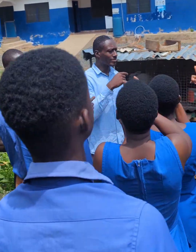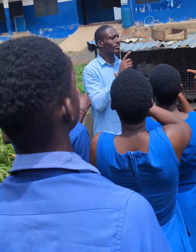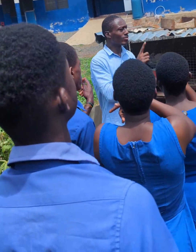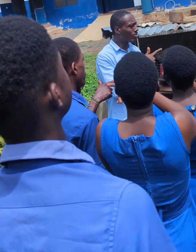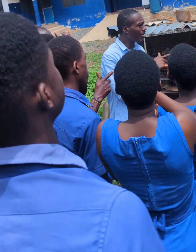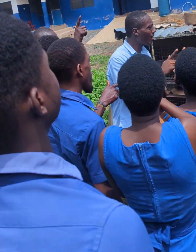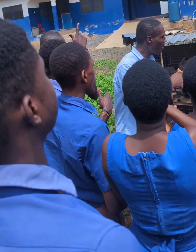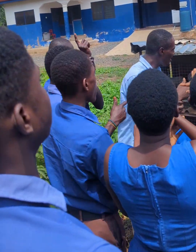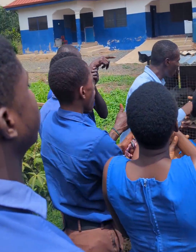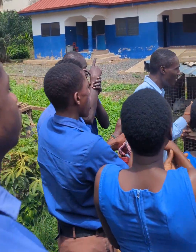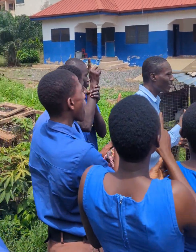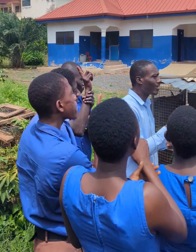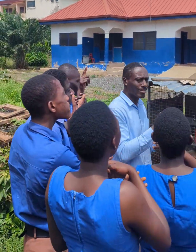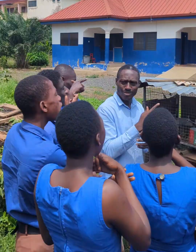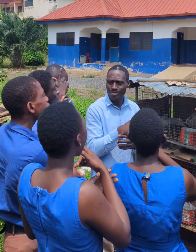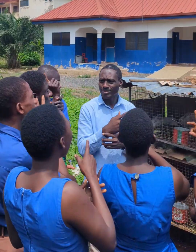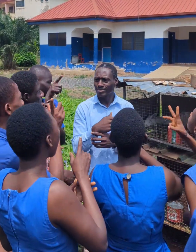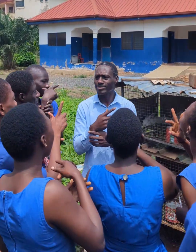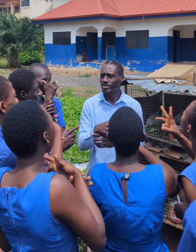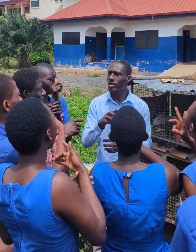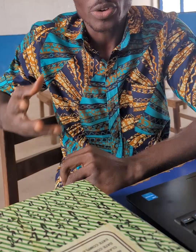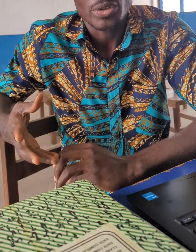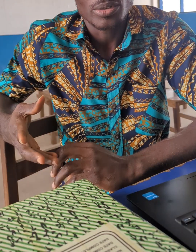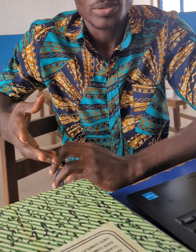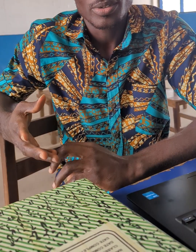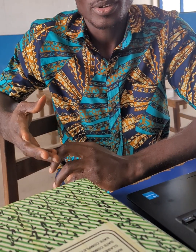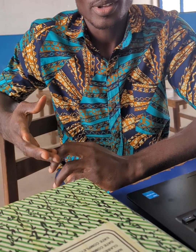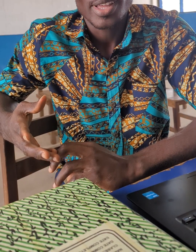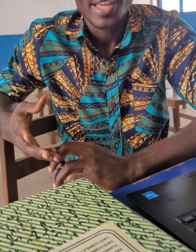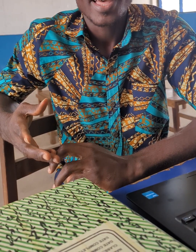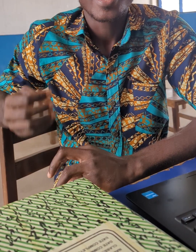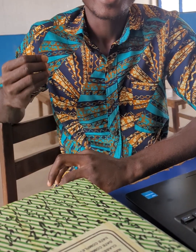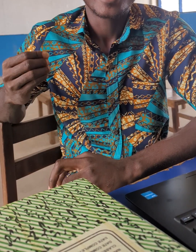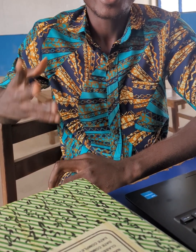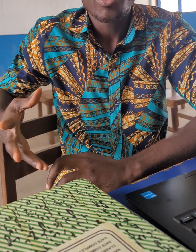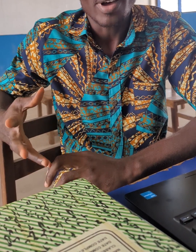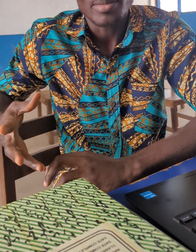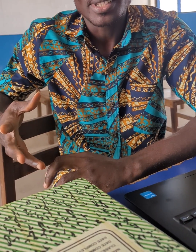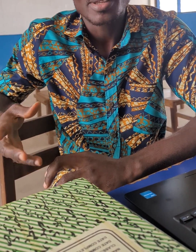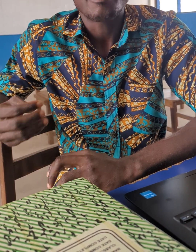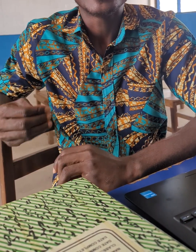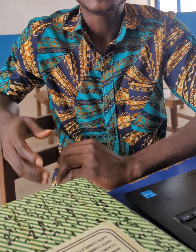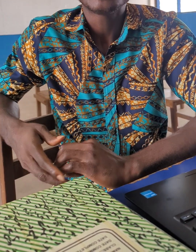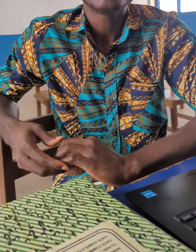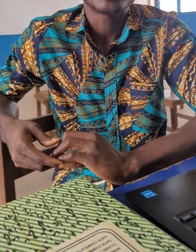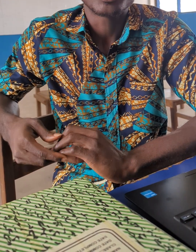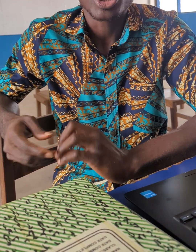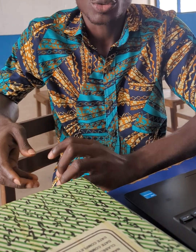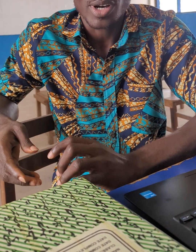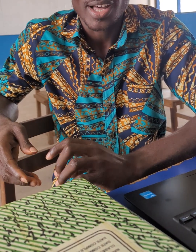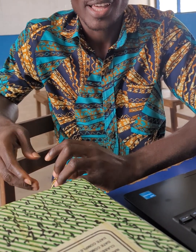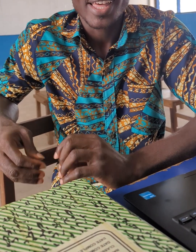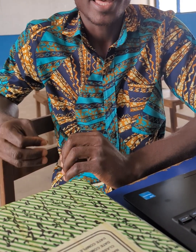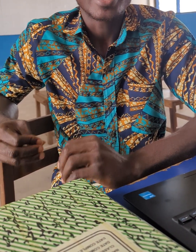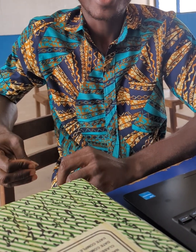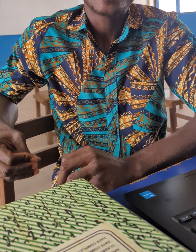effort, and the willingness to make learning real. Hello, family. My name is Joshua, and I am